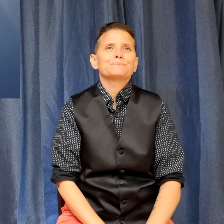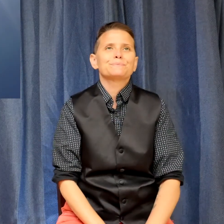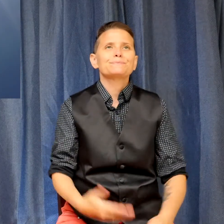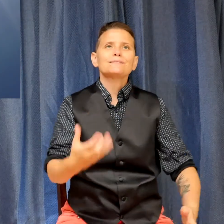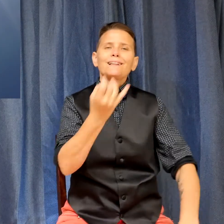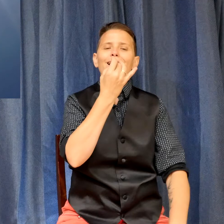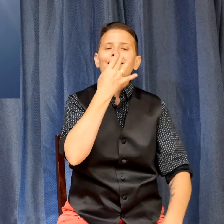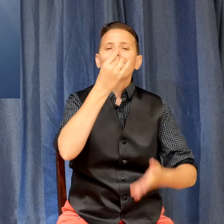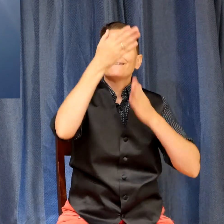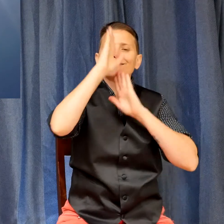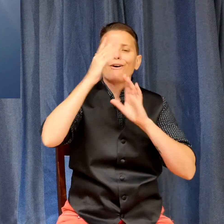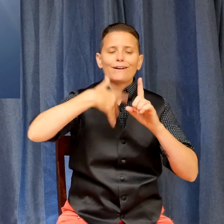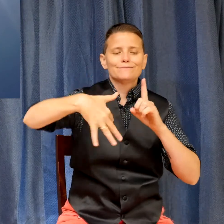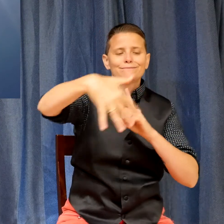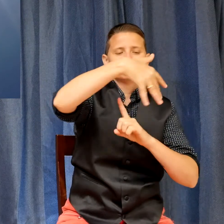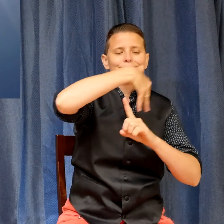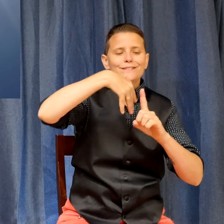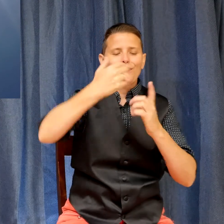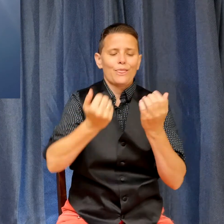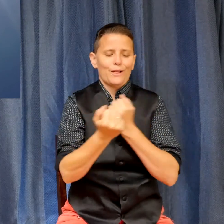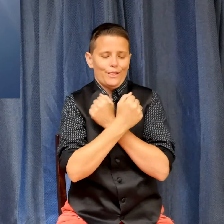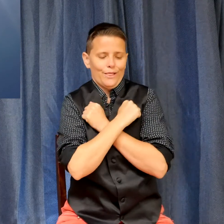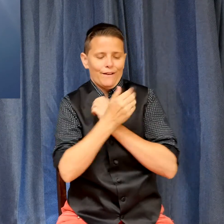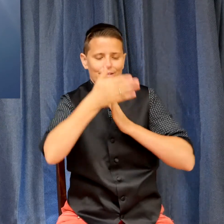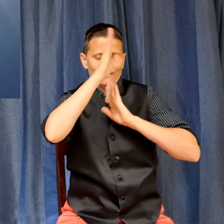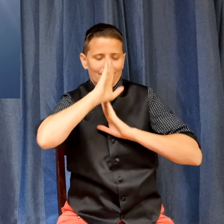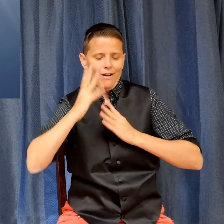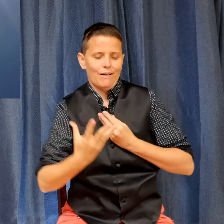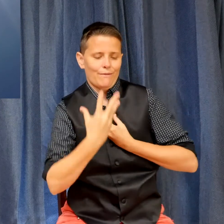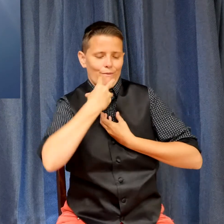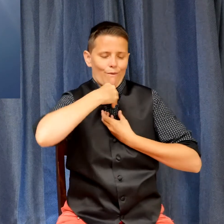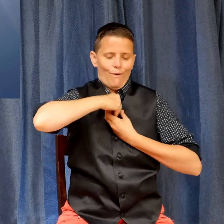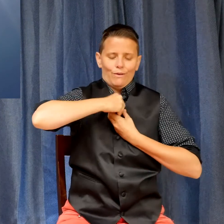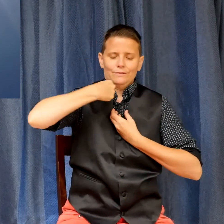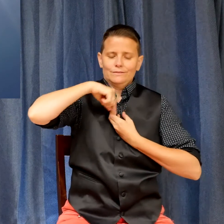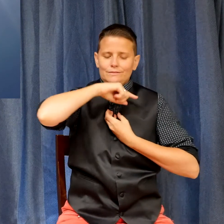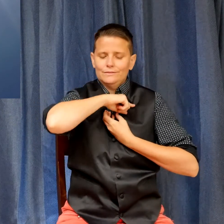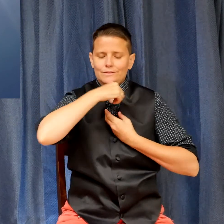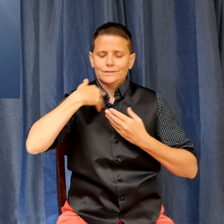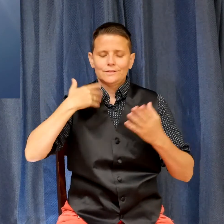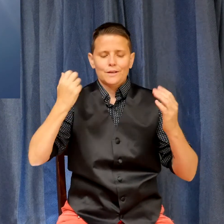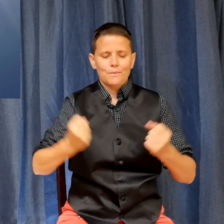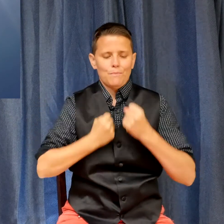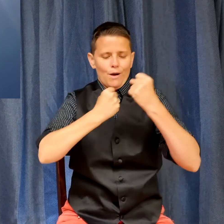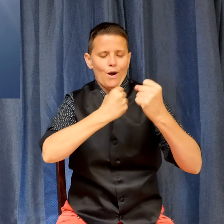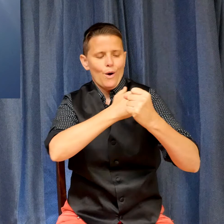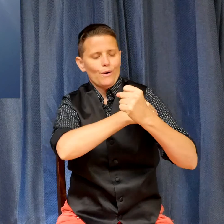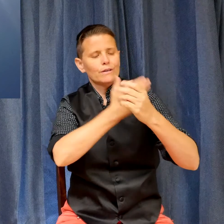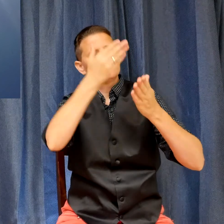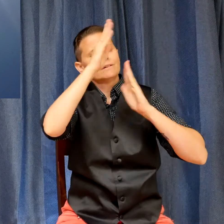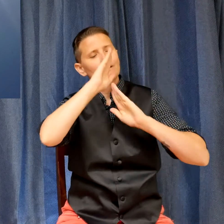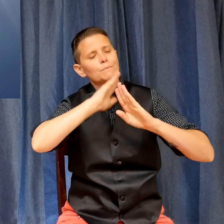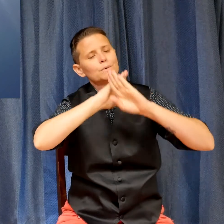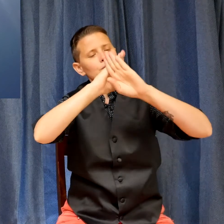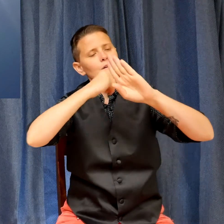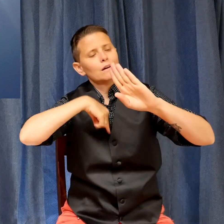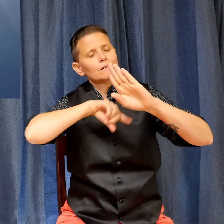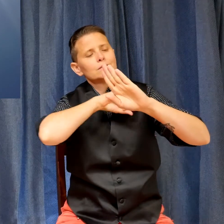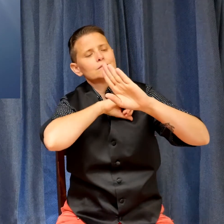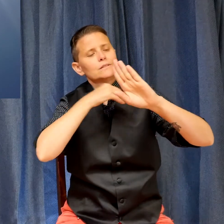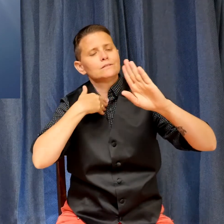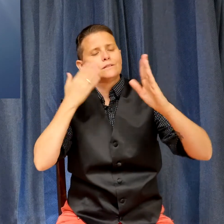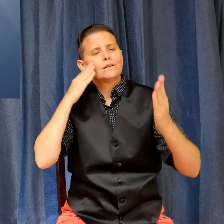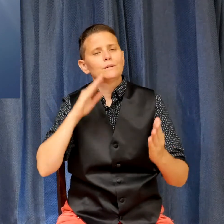God surrounds us. The love of God enfolds us. The power of God protects us.